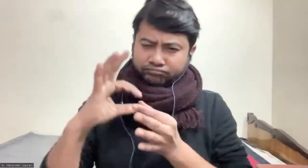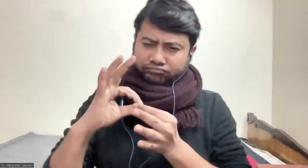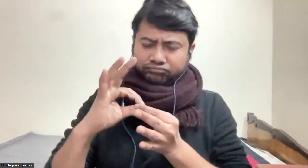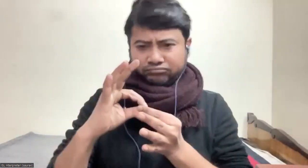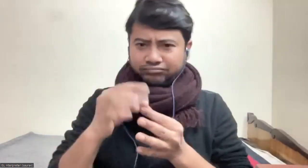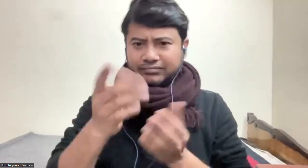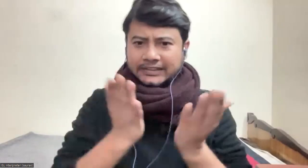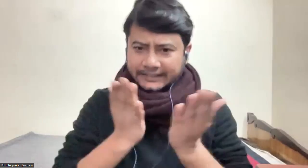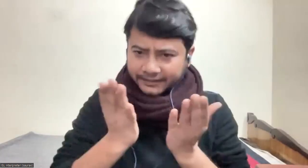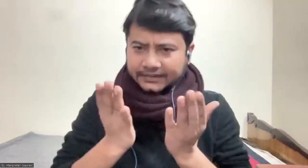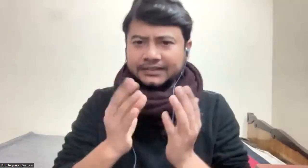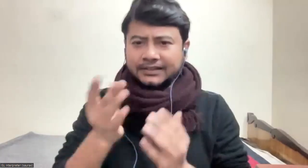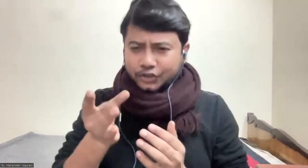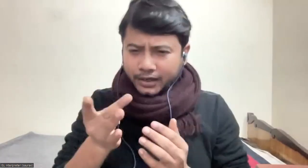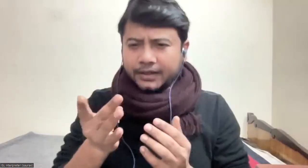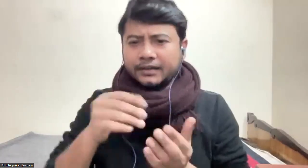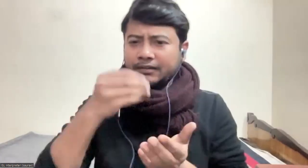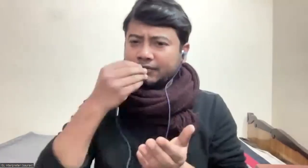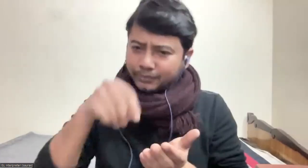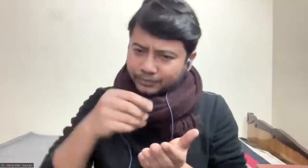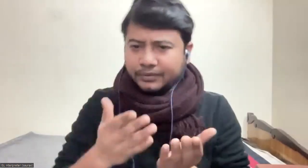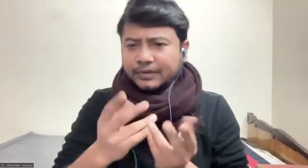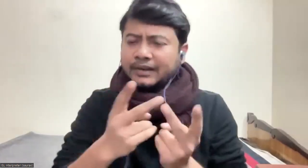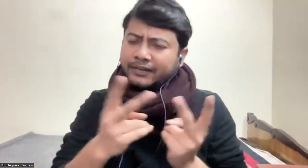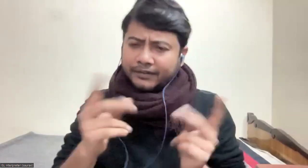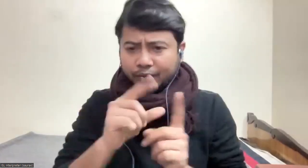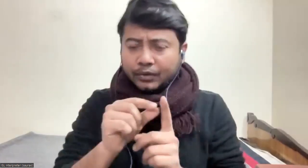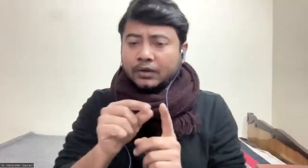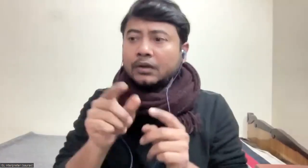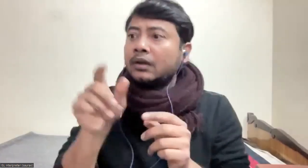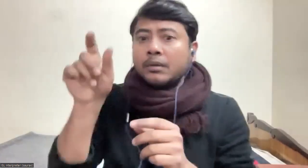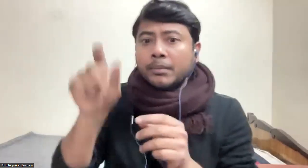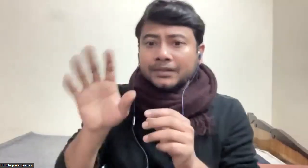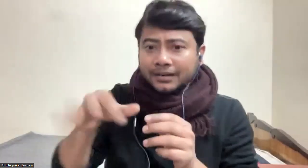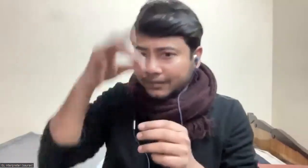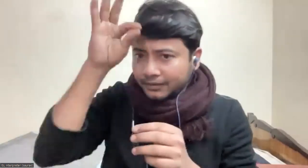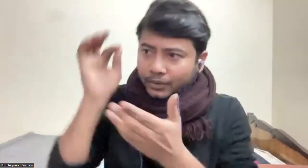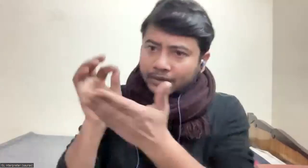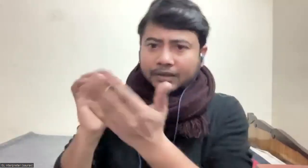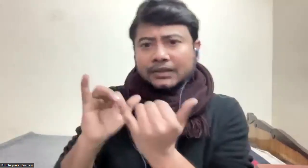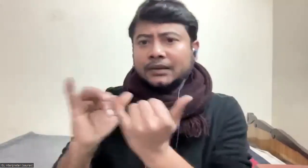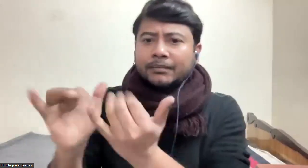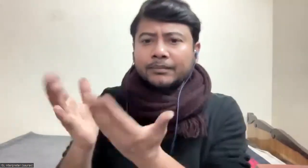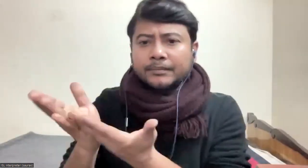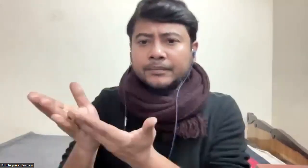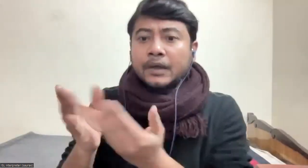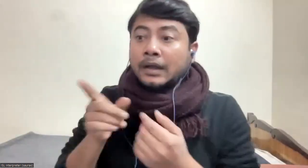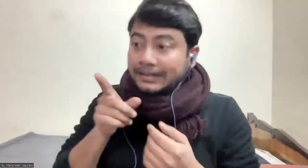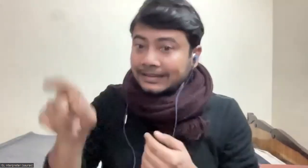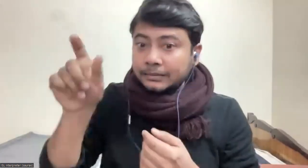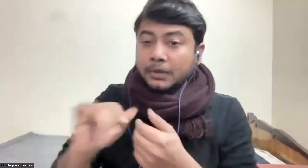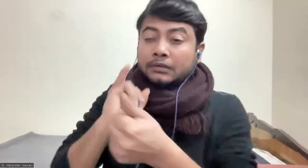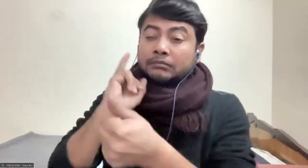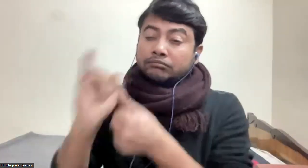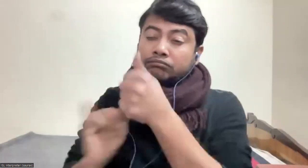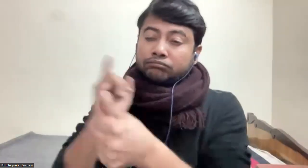your service. The other person is also trying to please Krishna. That person is also a devotee. And if you're criticizing that person,